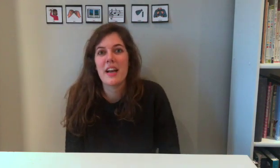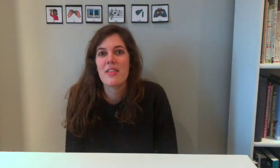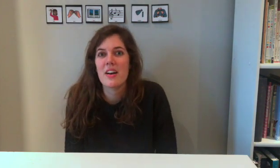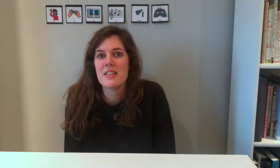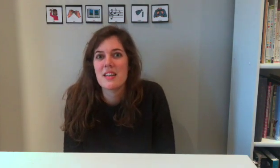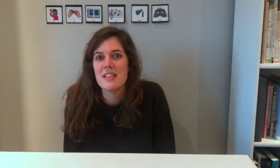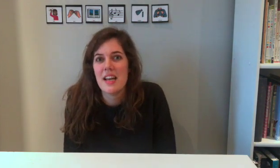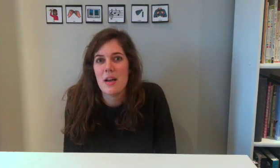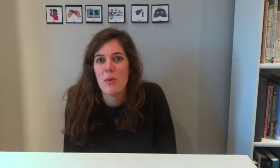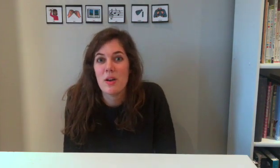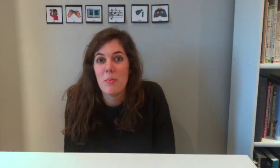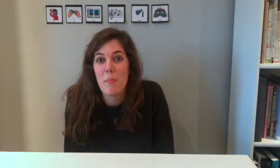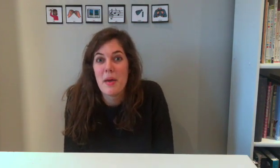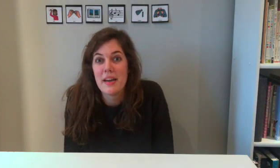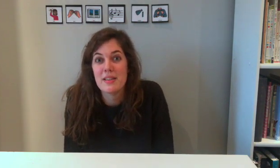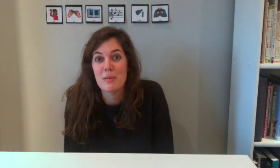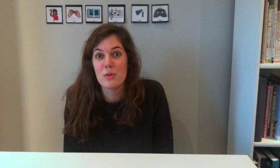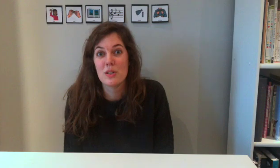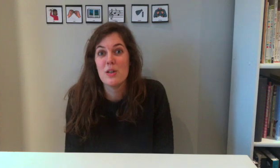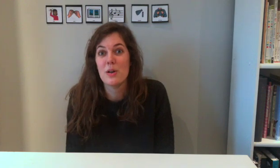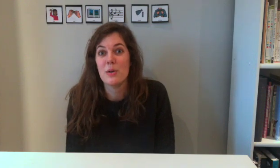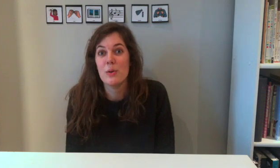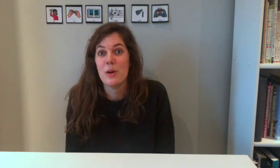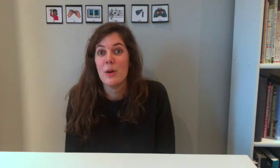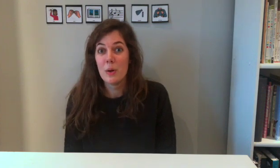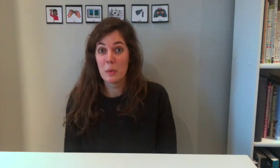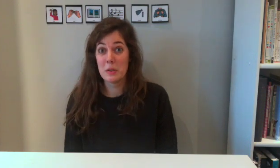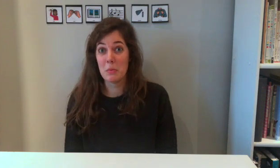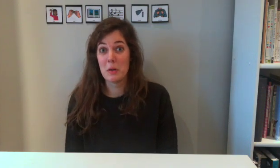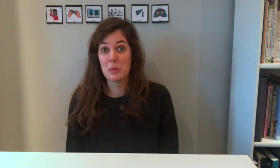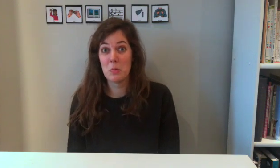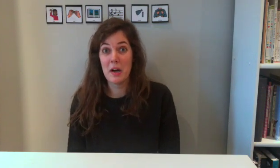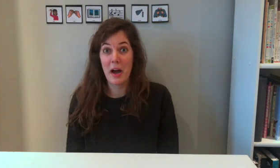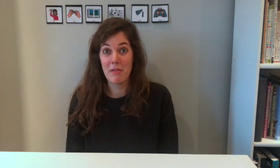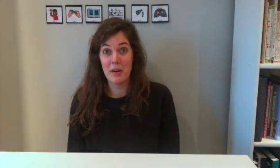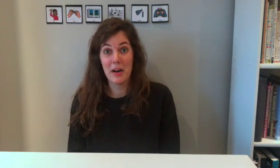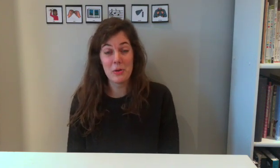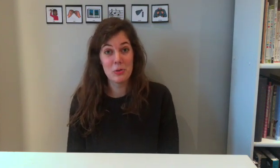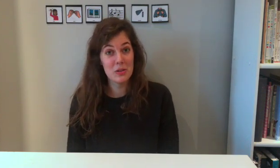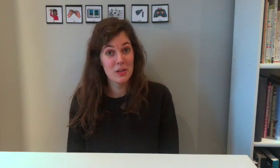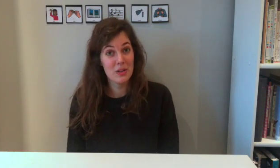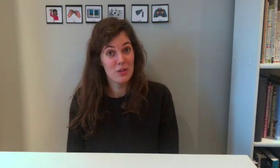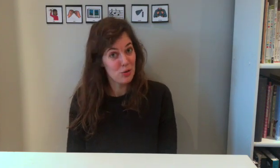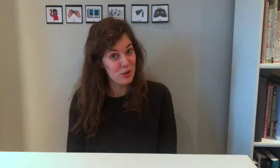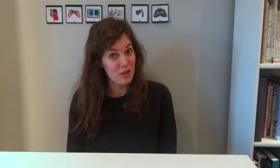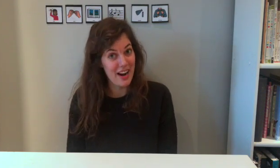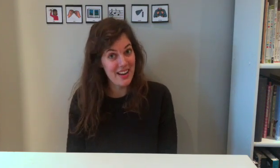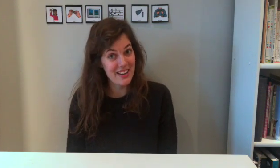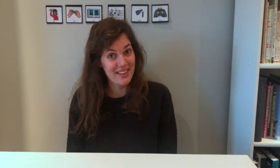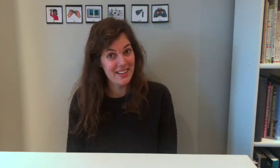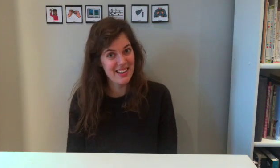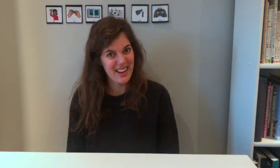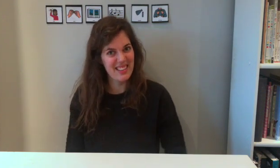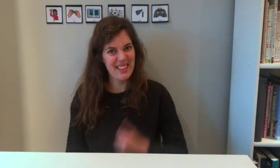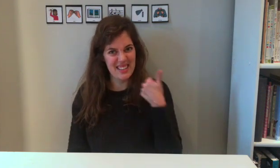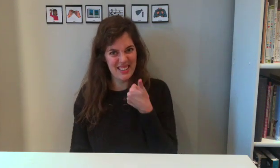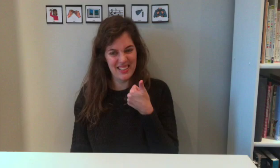thought today we could make some snow with some things we might have in our house. Should we try it? I think that's a good